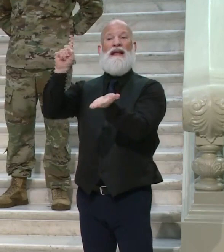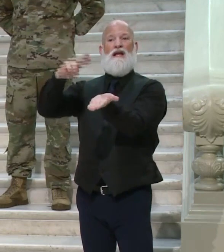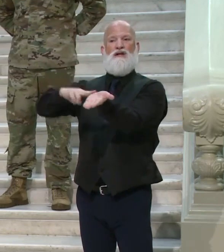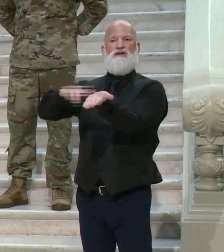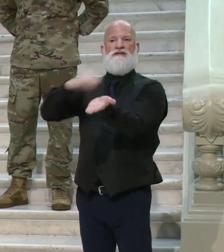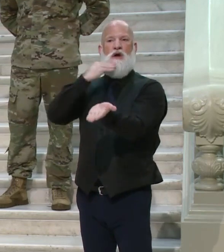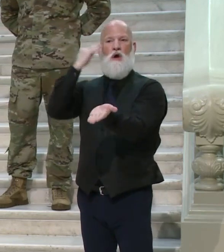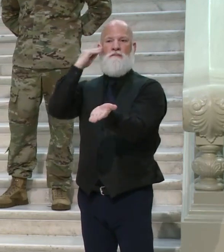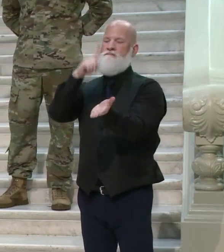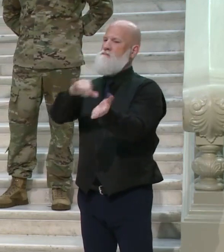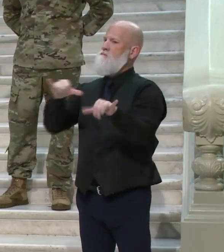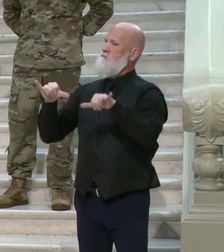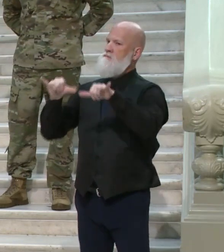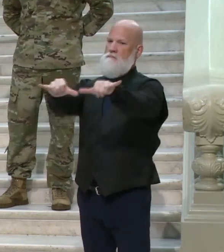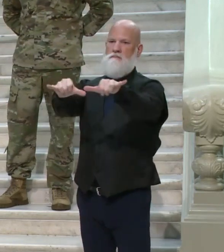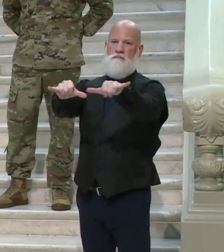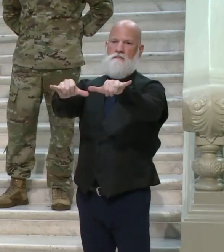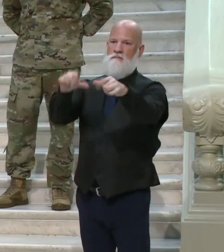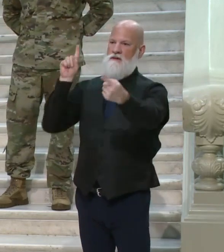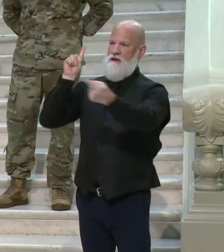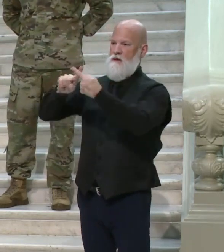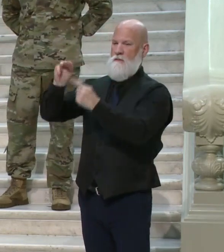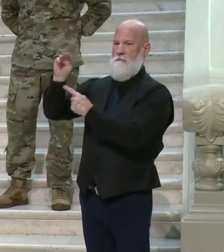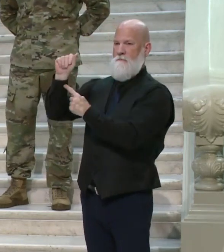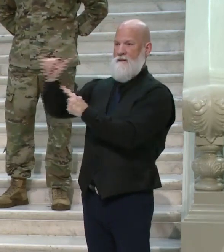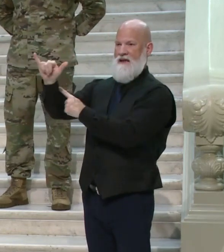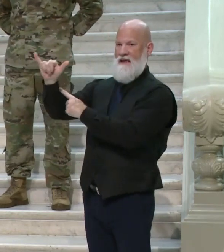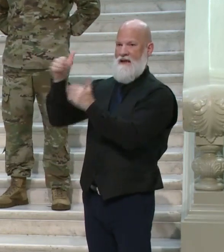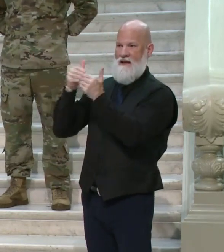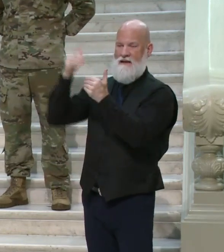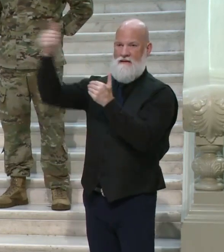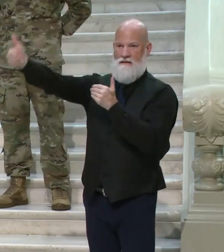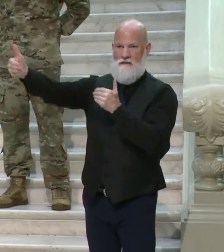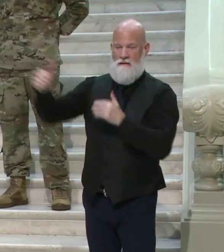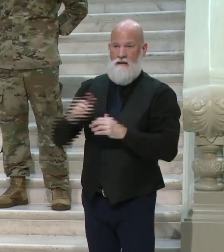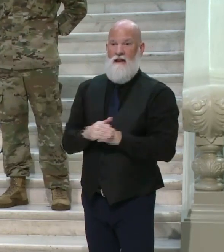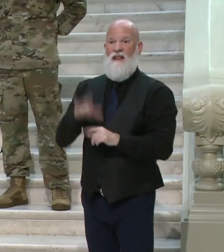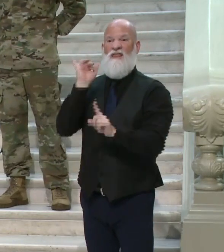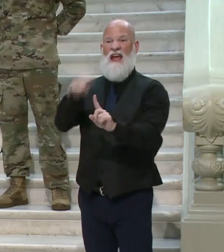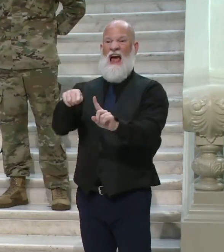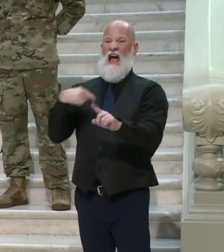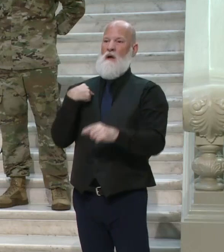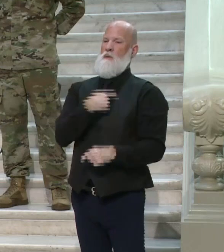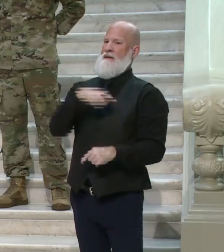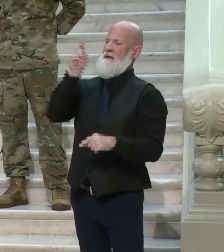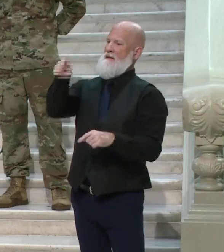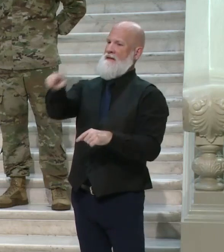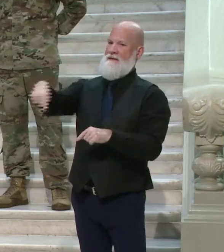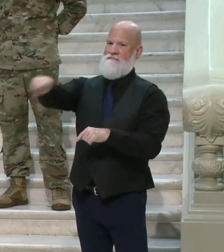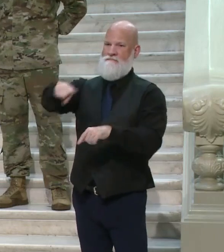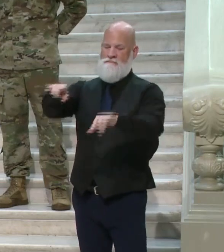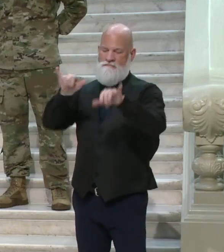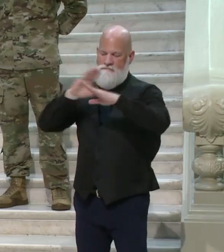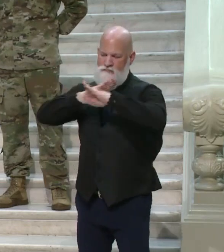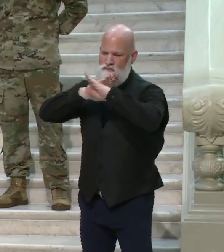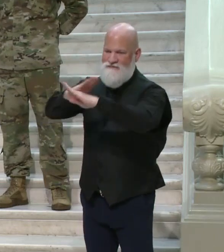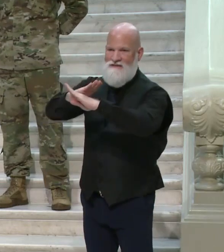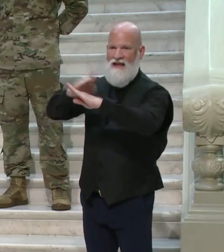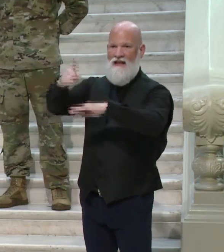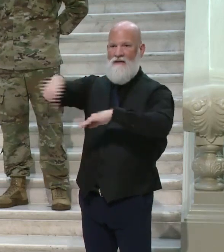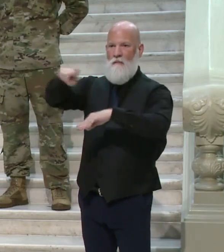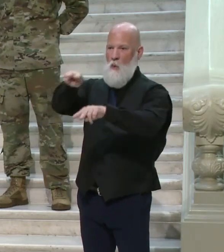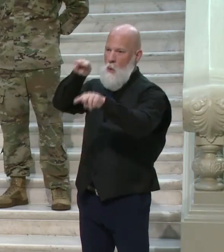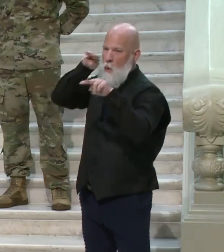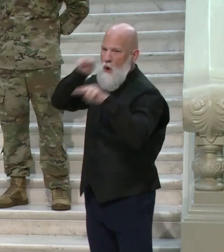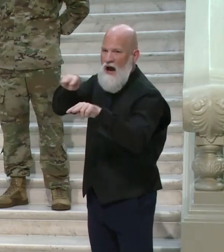that vulnerable population that we got to continue to hunker down on, watch out for, and support that industry